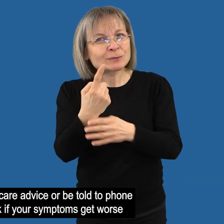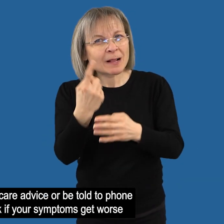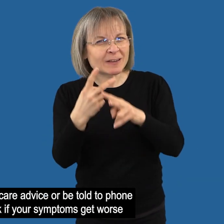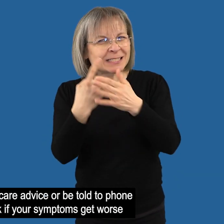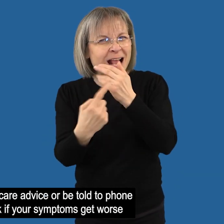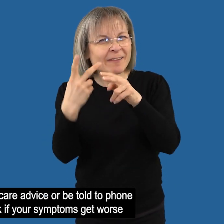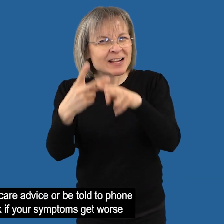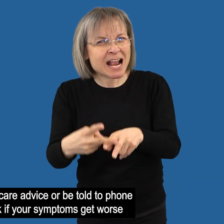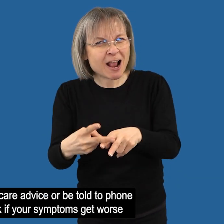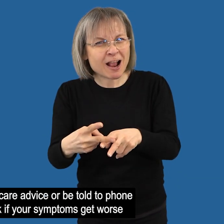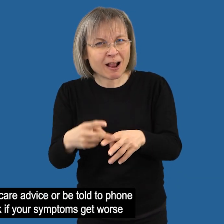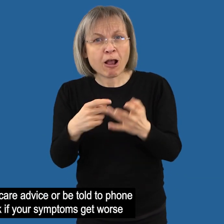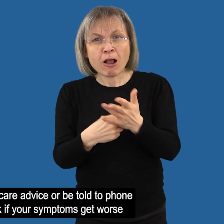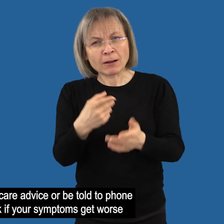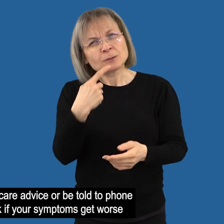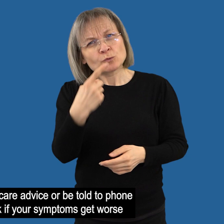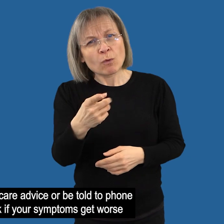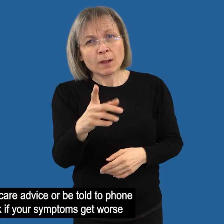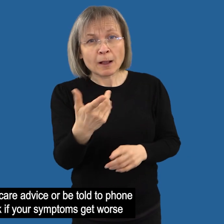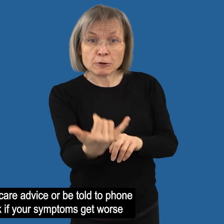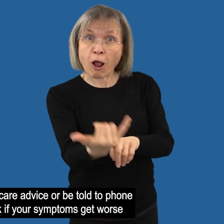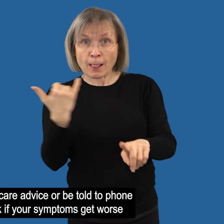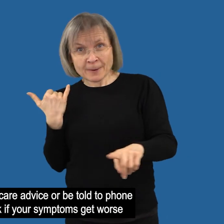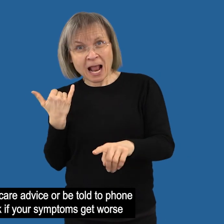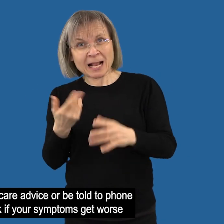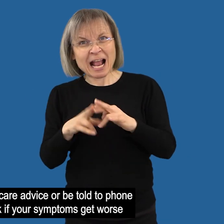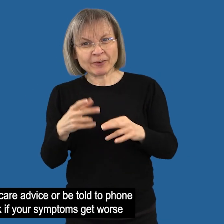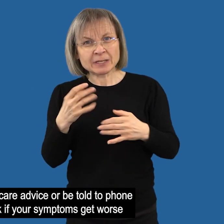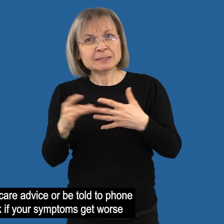self-care advice or be told to phone back if your symptoms get worse.